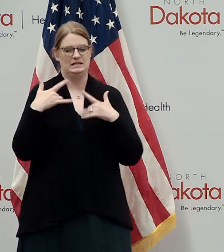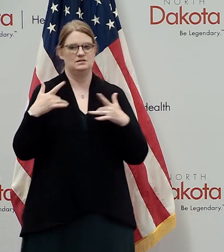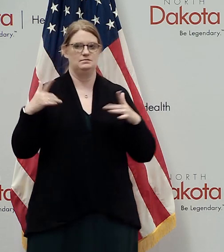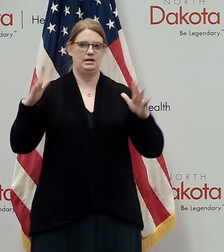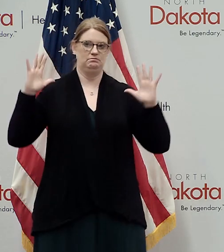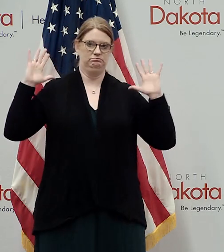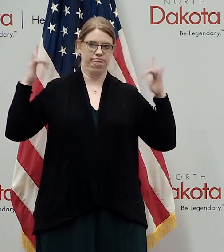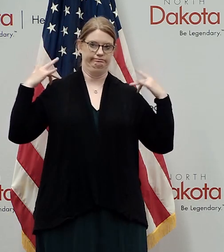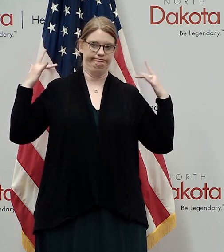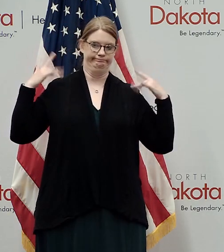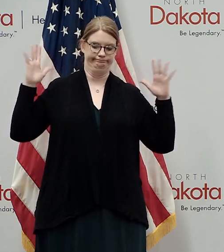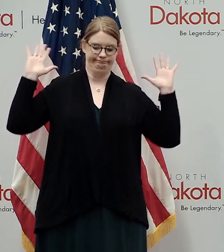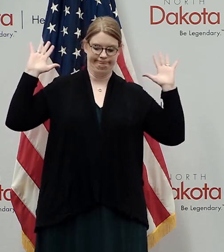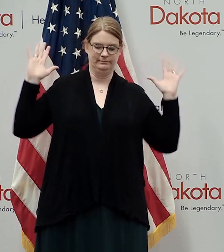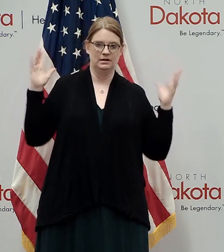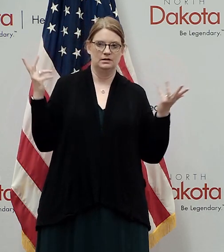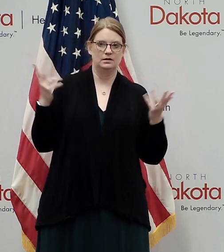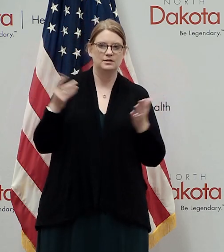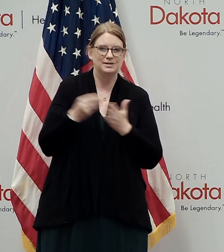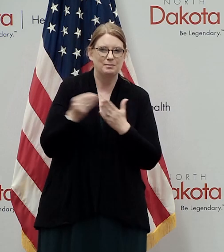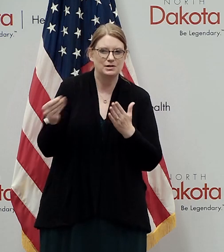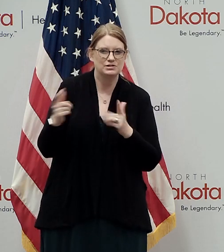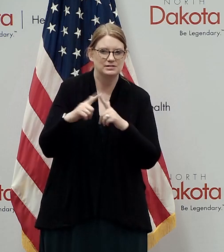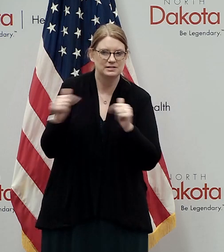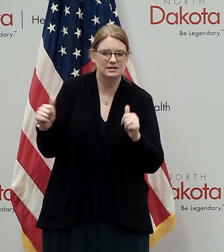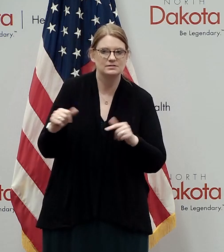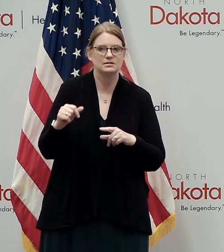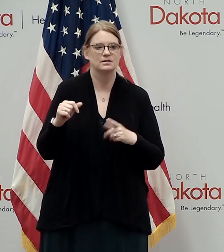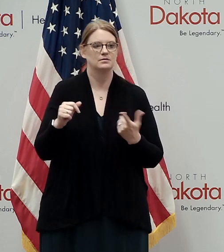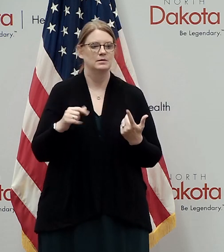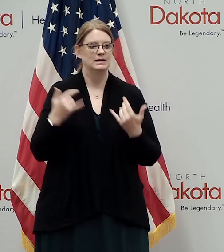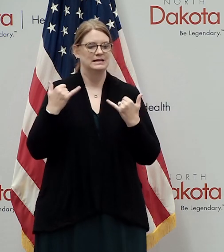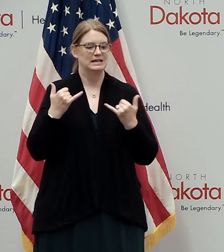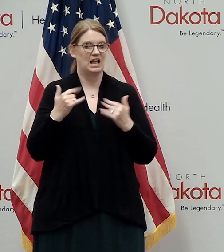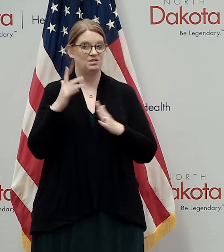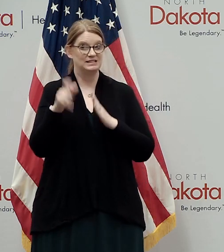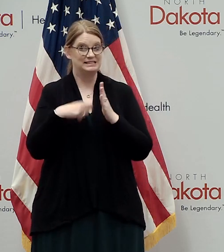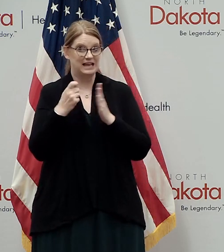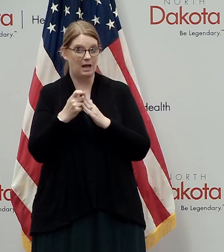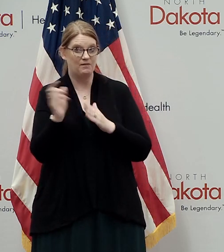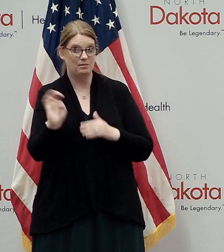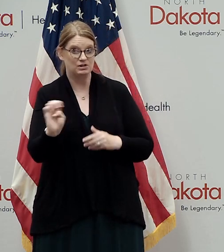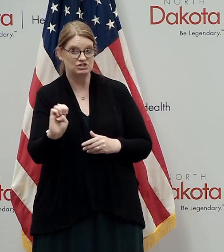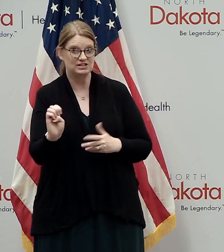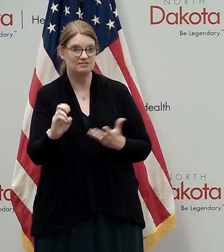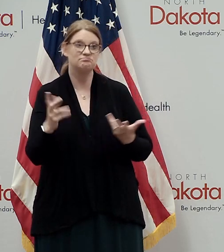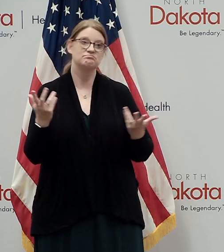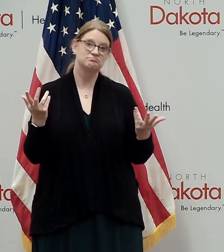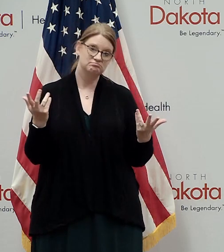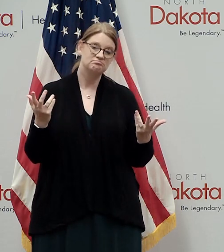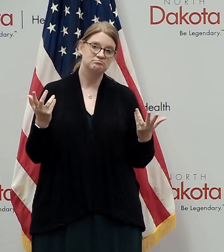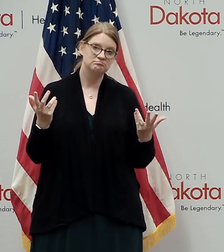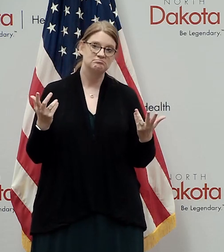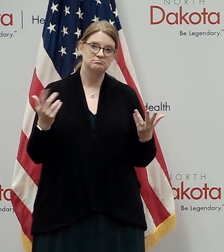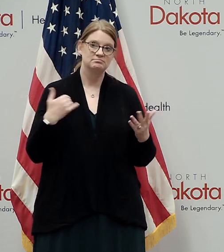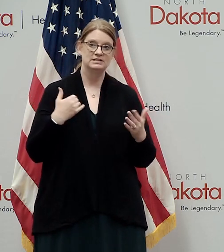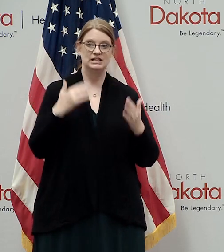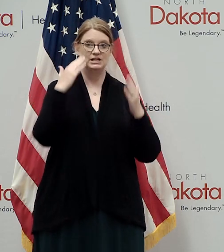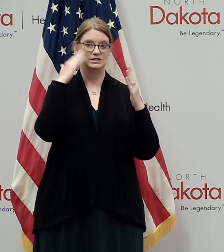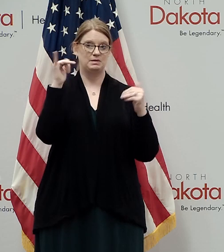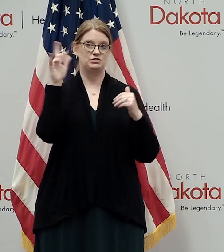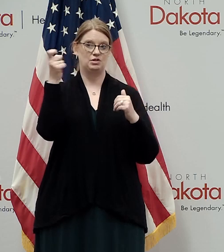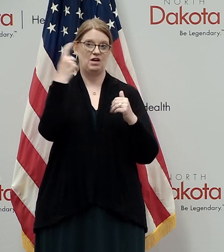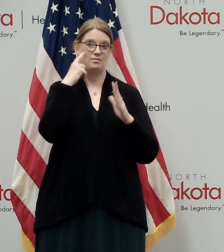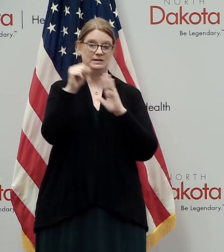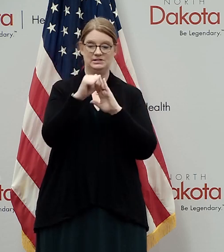of offerings or curriculum or purchases or things like that, but in the time of emergency, you expect your government, you expect your